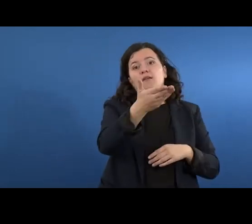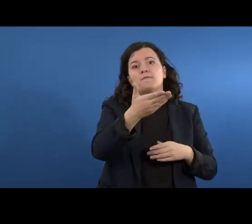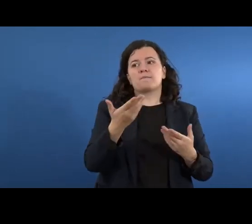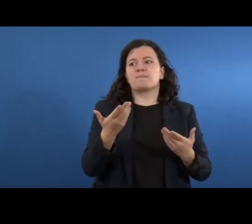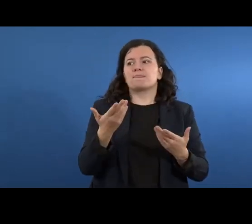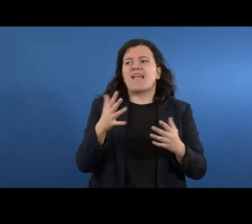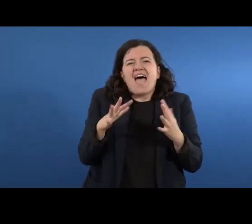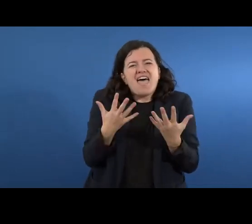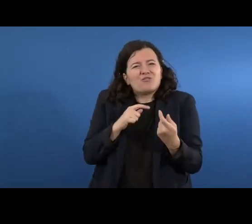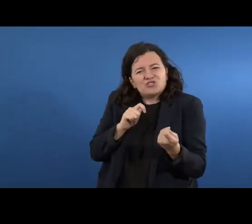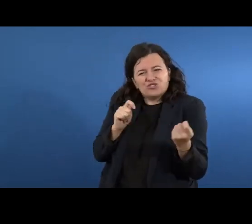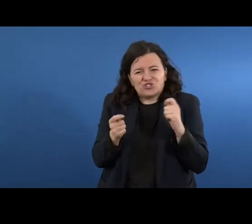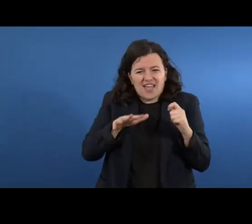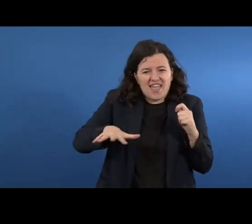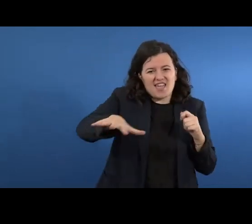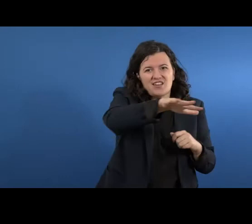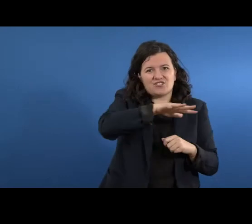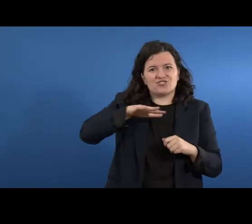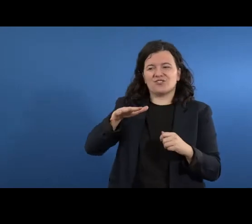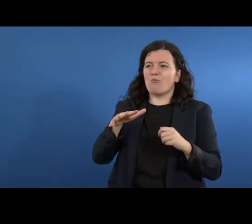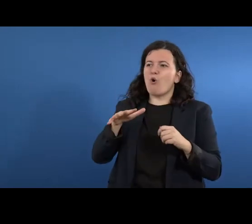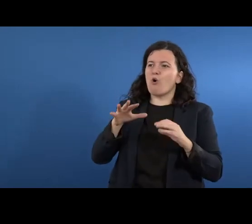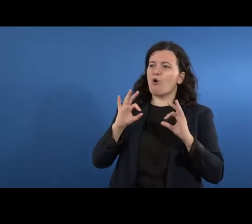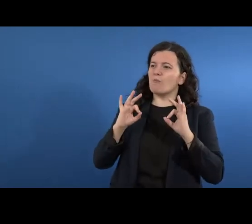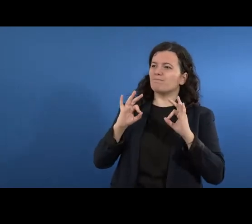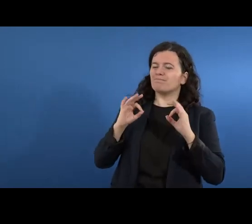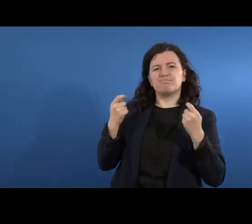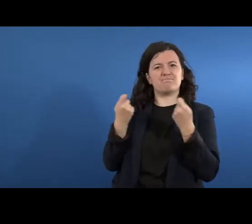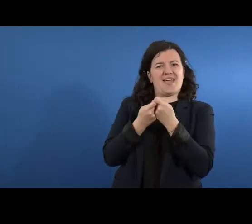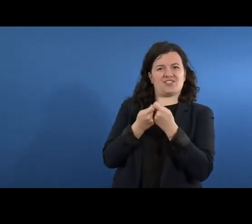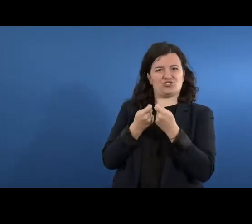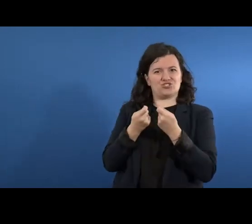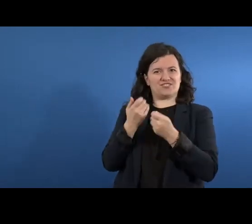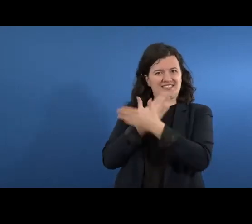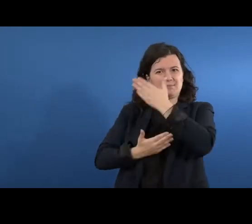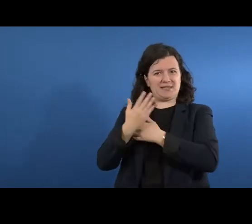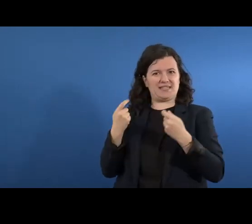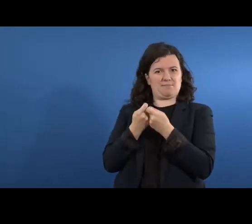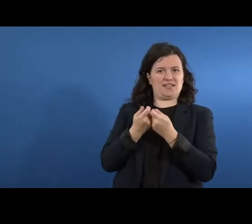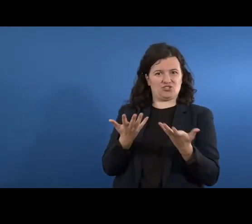friendly environment for persons with disabilities. And as you said, Jürgen, and also Jim,